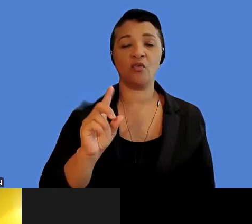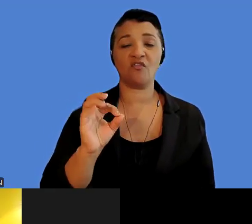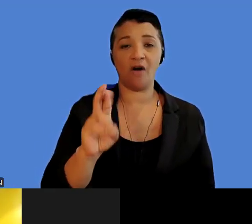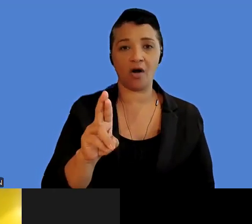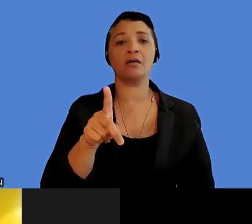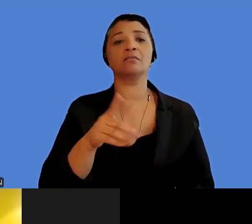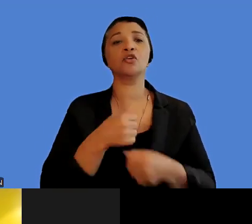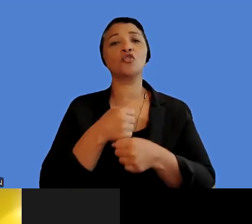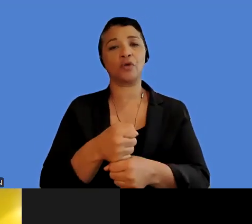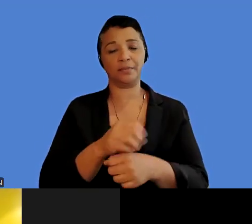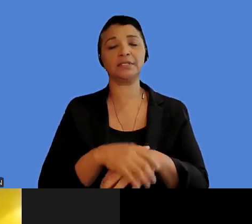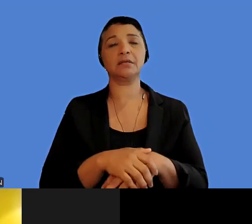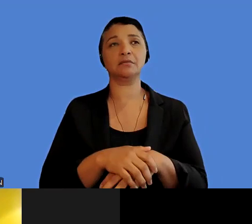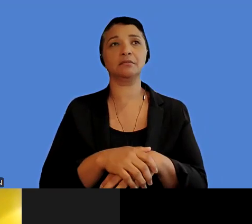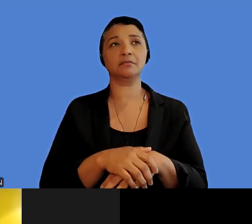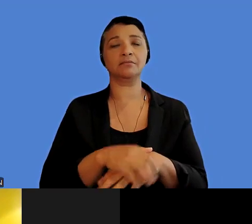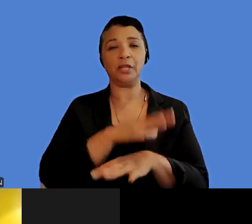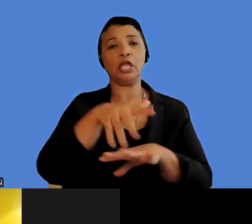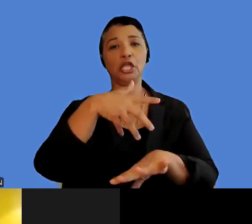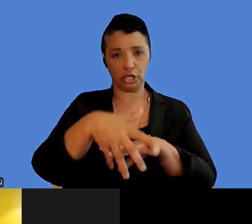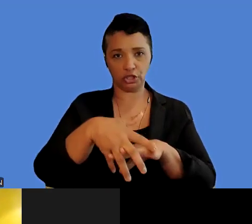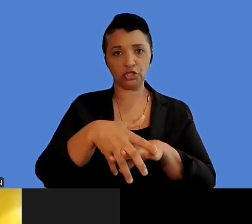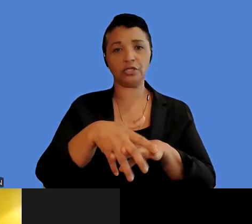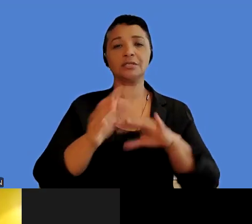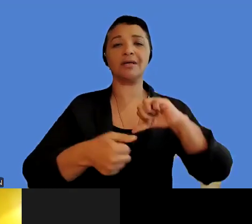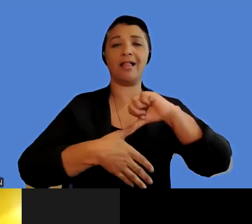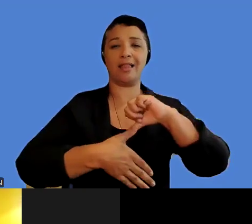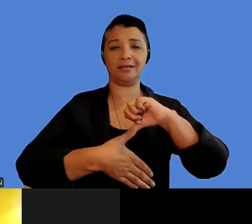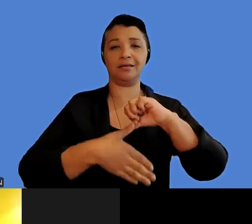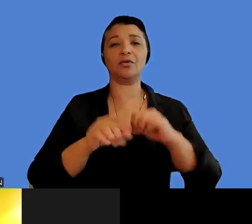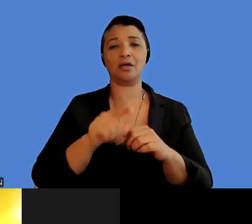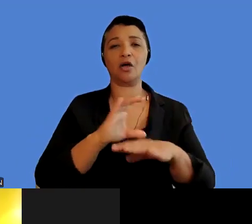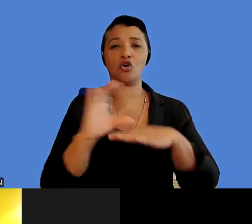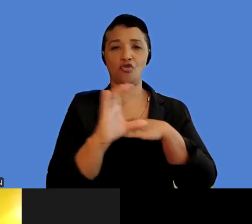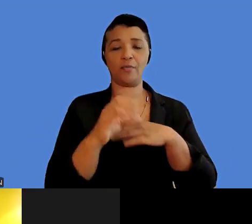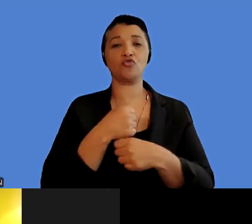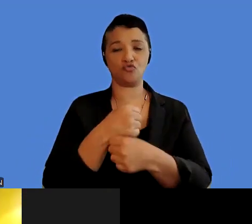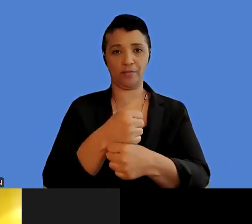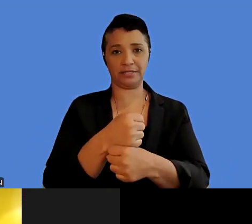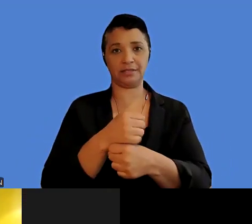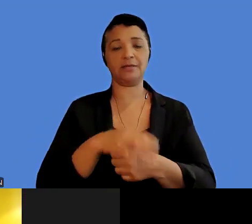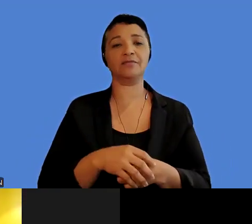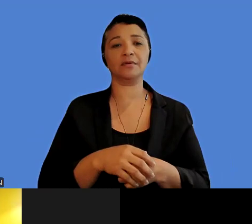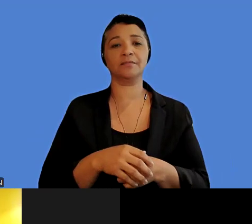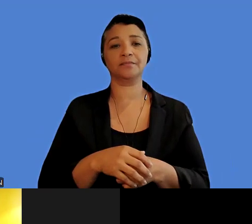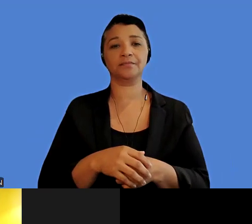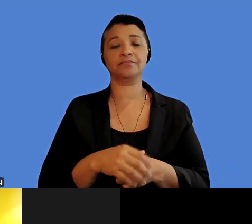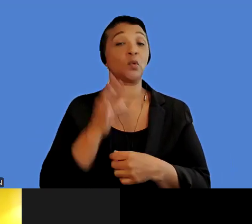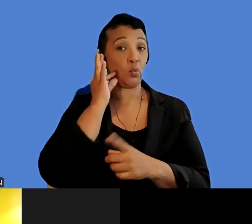Indigenous and Afro-descendant Women with Disabilities of Latin America and the Caribbean. She has vast